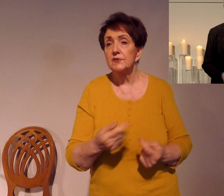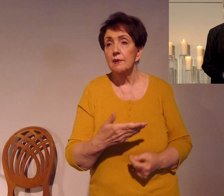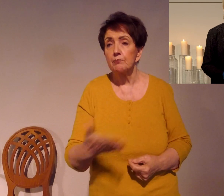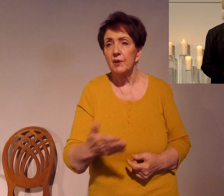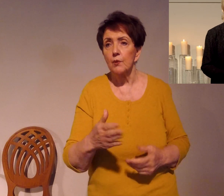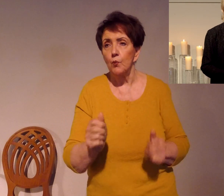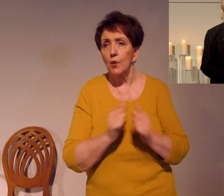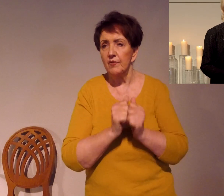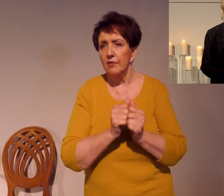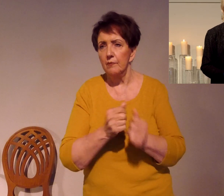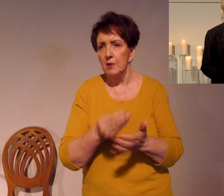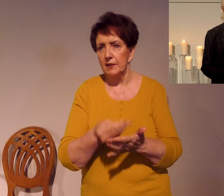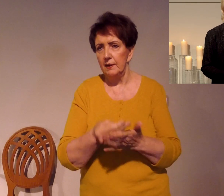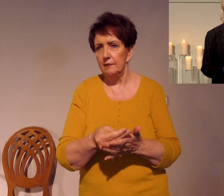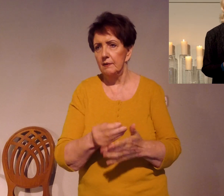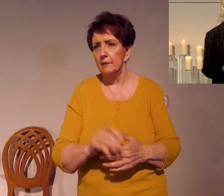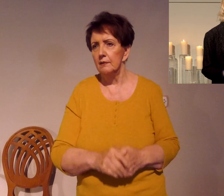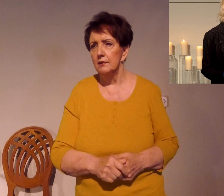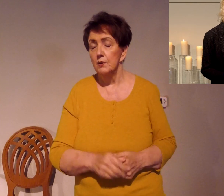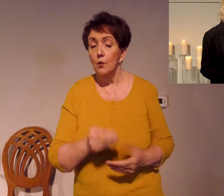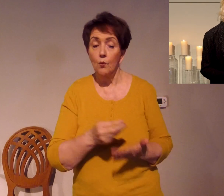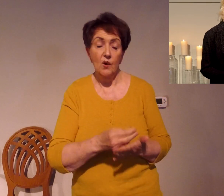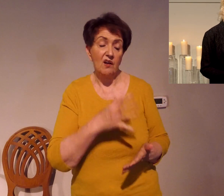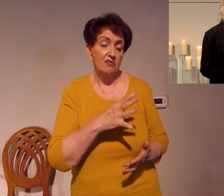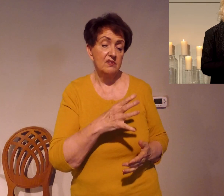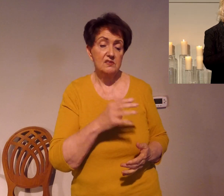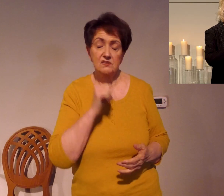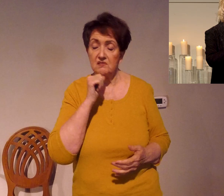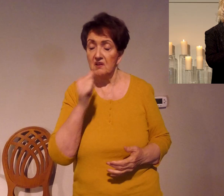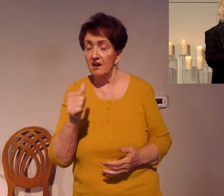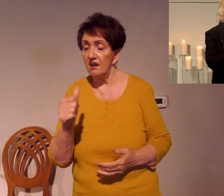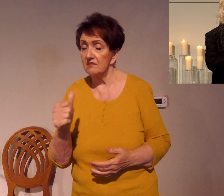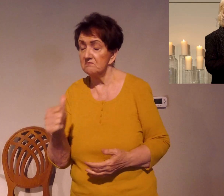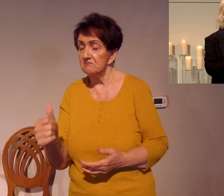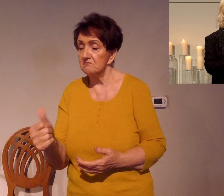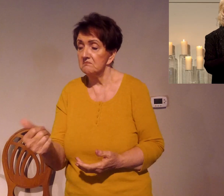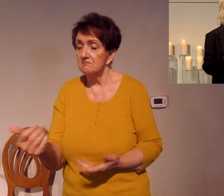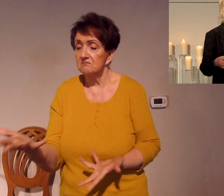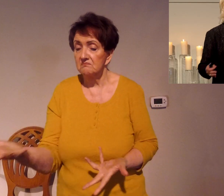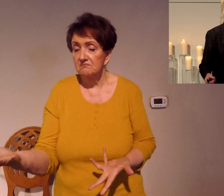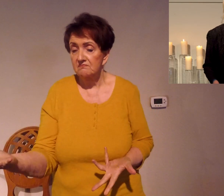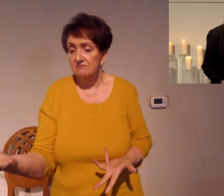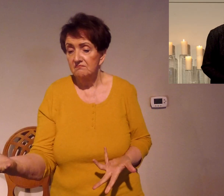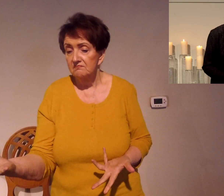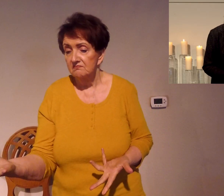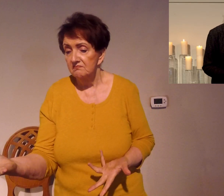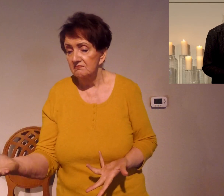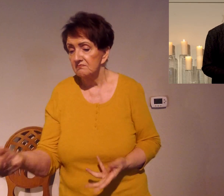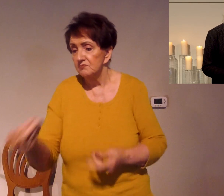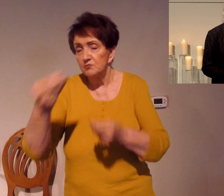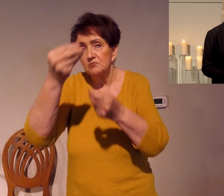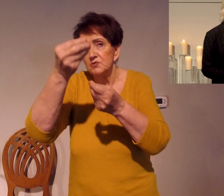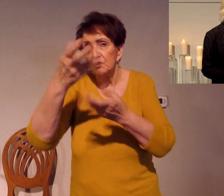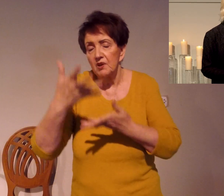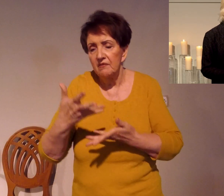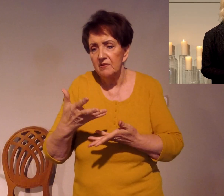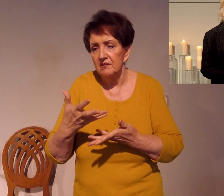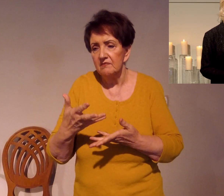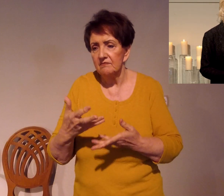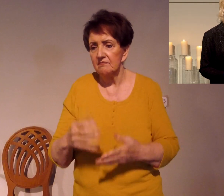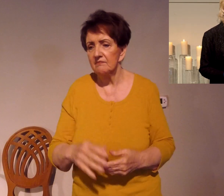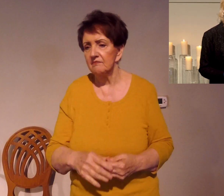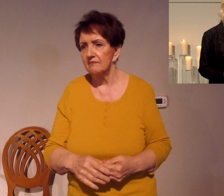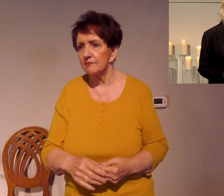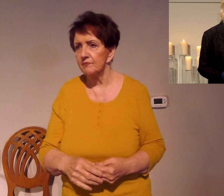with it. Wealth is not something that we are favored by because